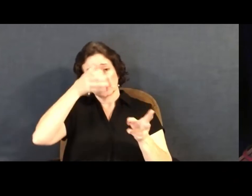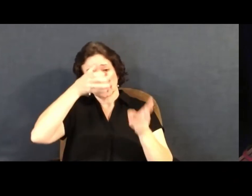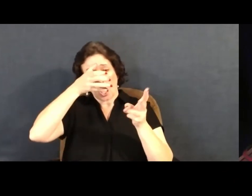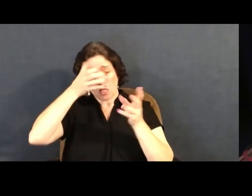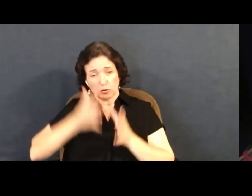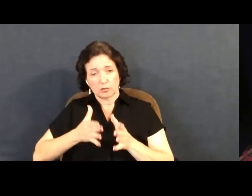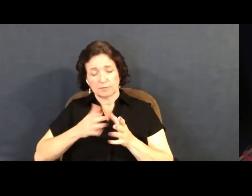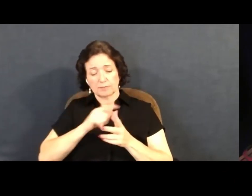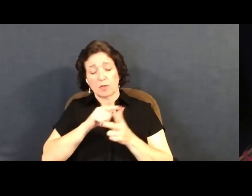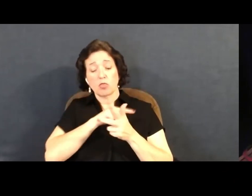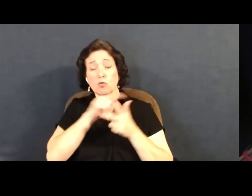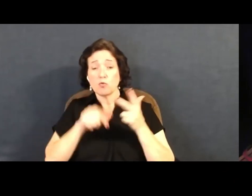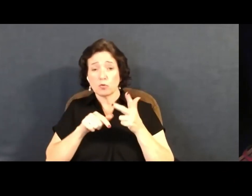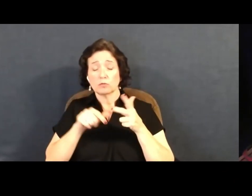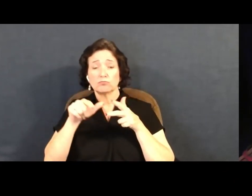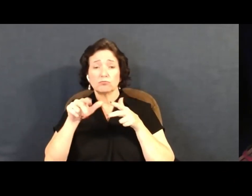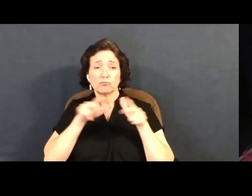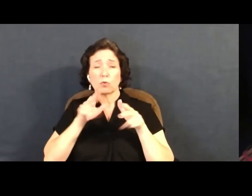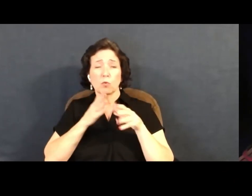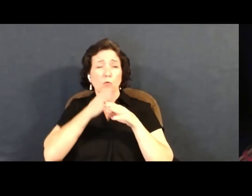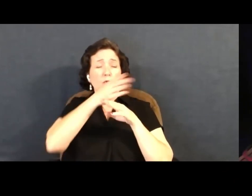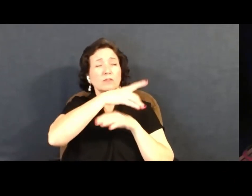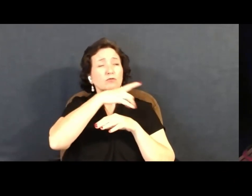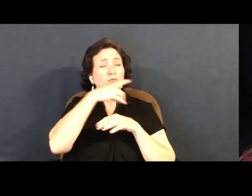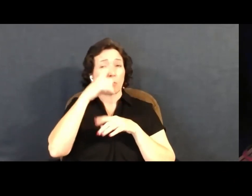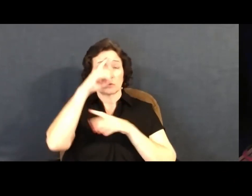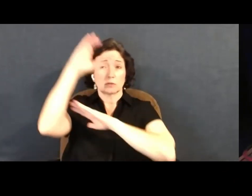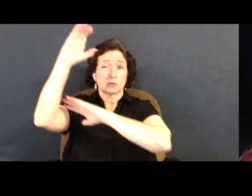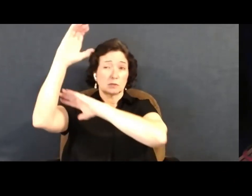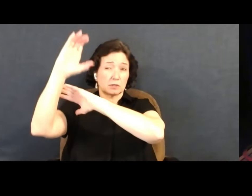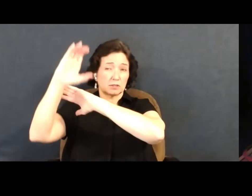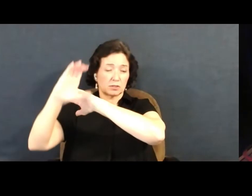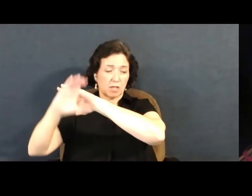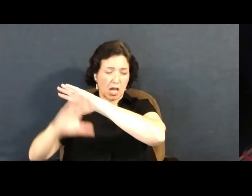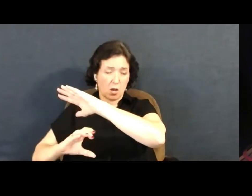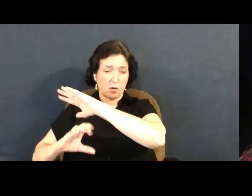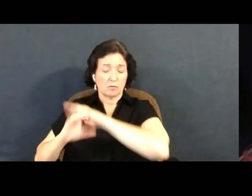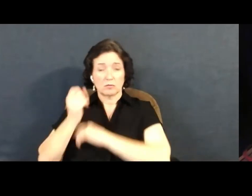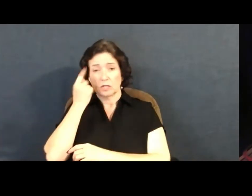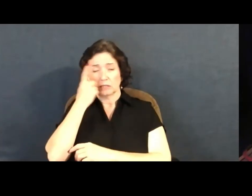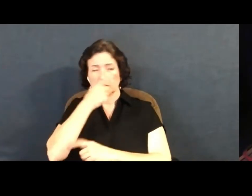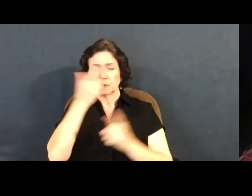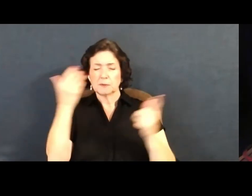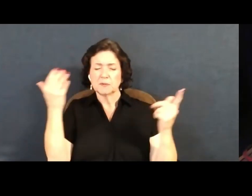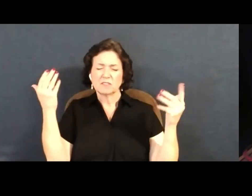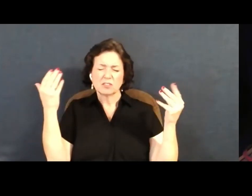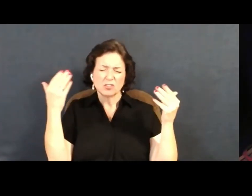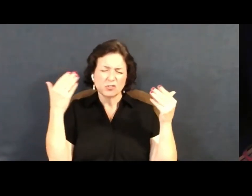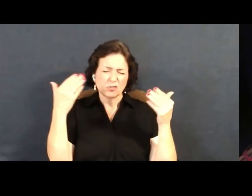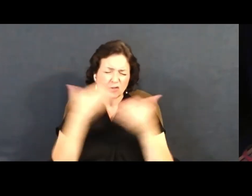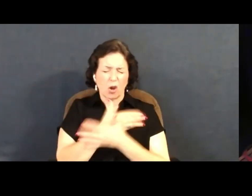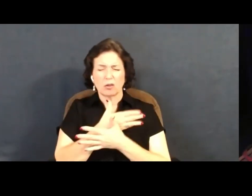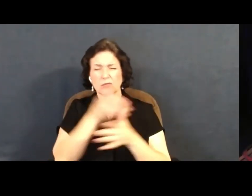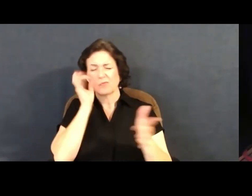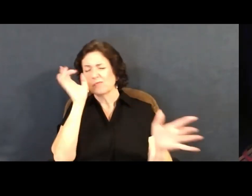across those plains, well, when the sun sank, it was a dark and foreboding